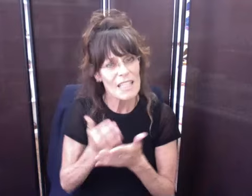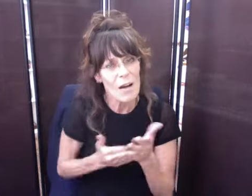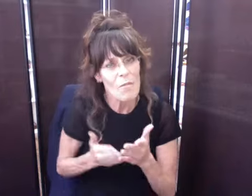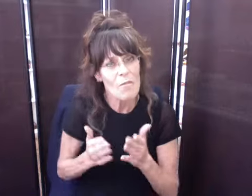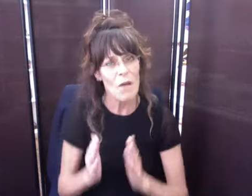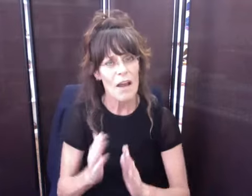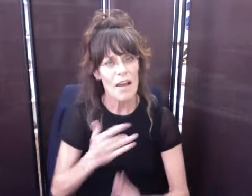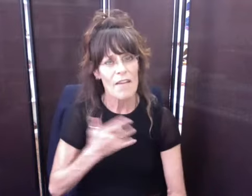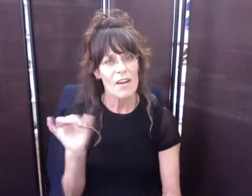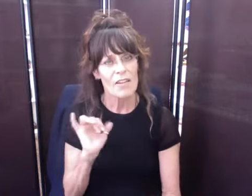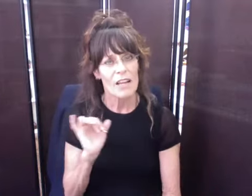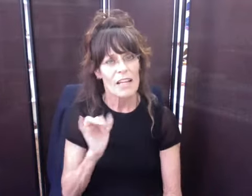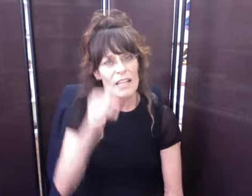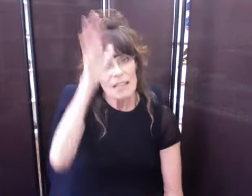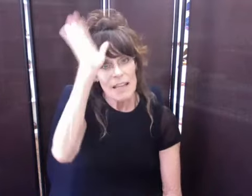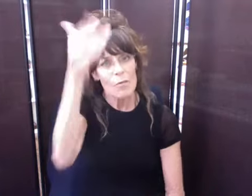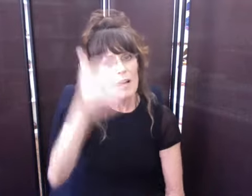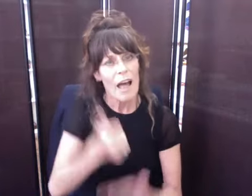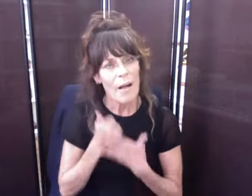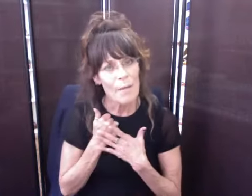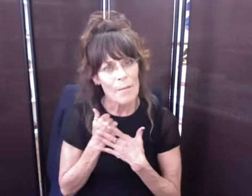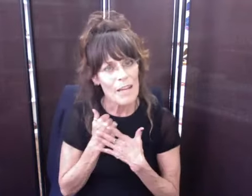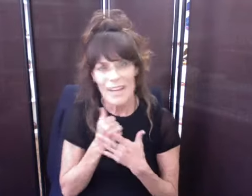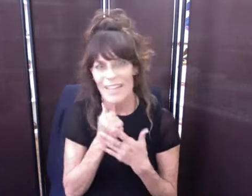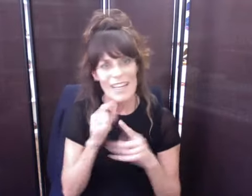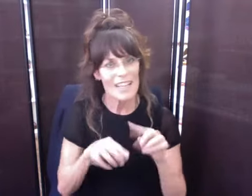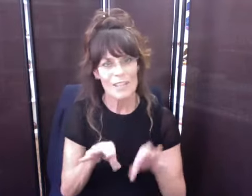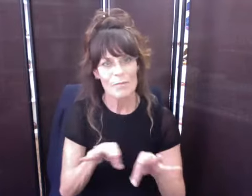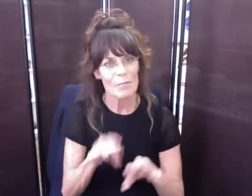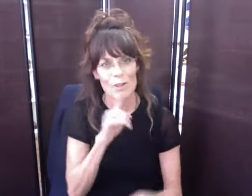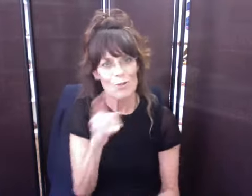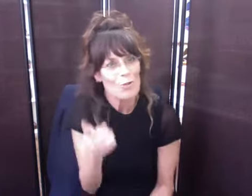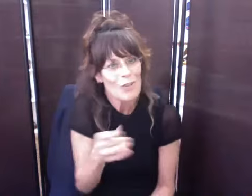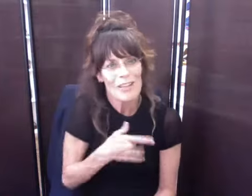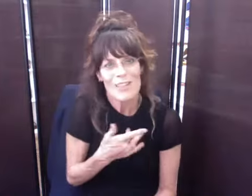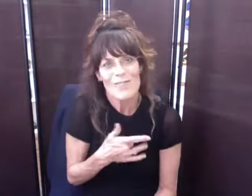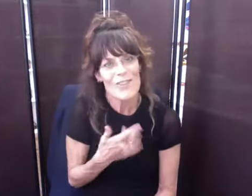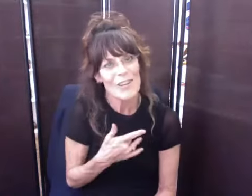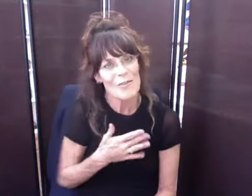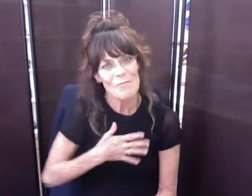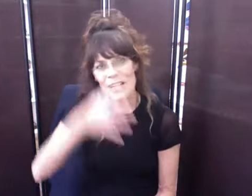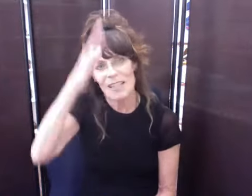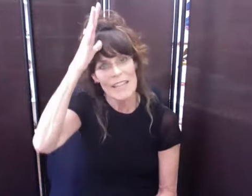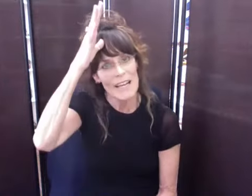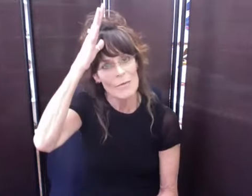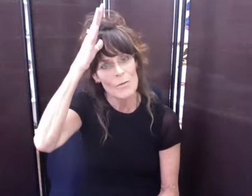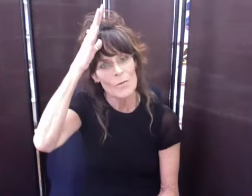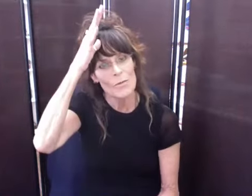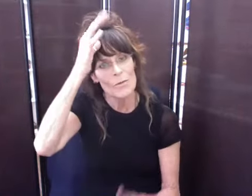to help me if he could. I don't even know how to explain that, but it's just true. I could just feel that my dad was going to try to help me. I went to my